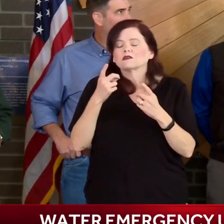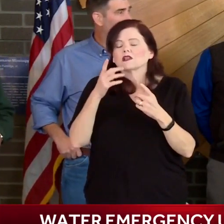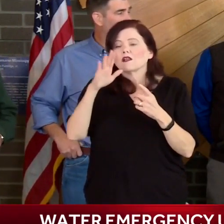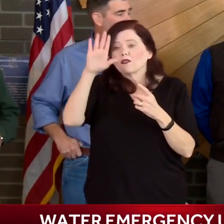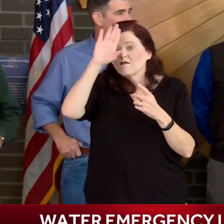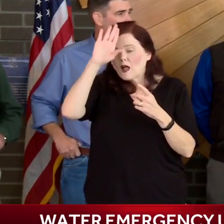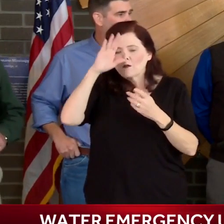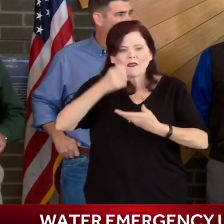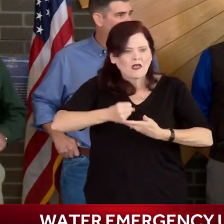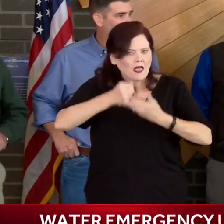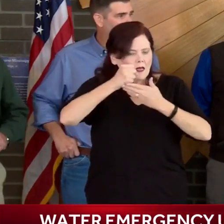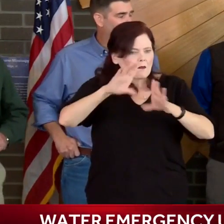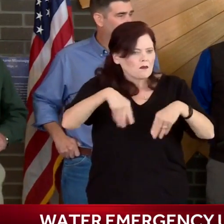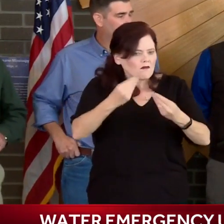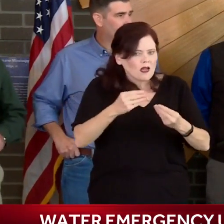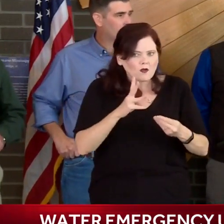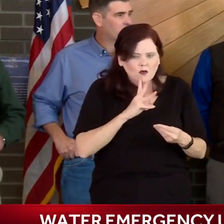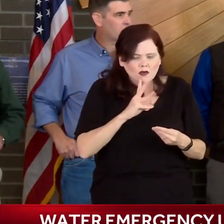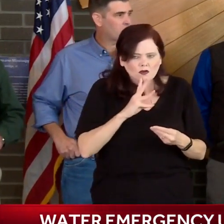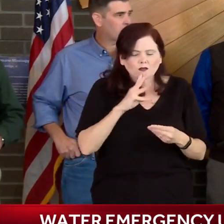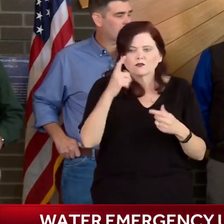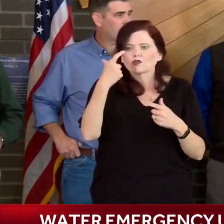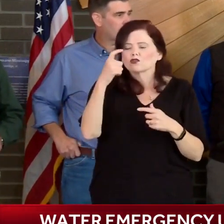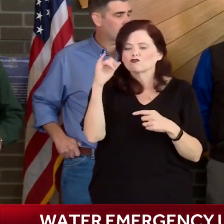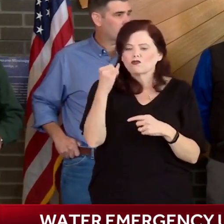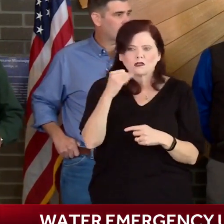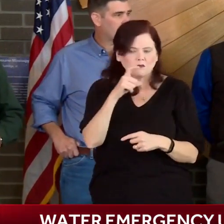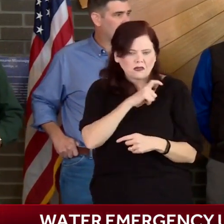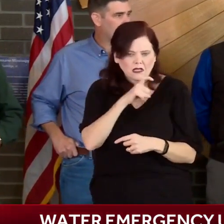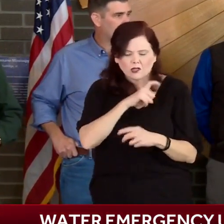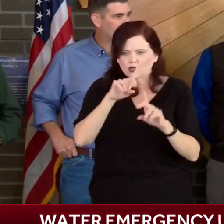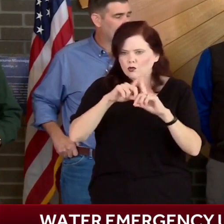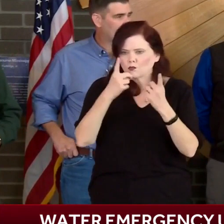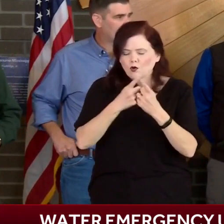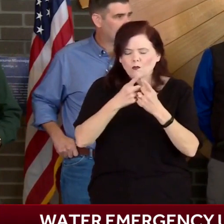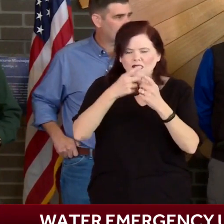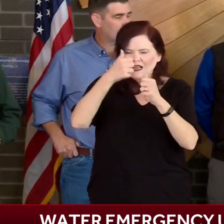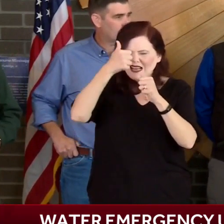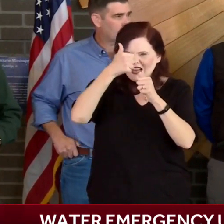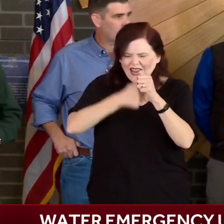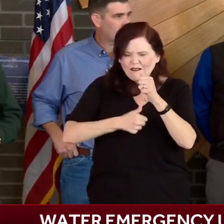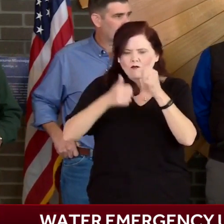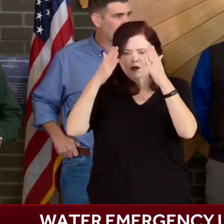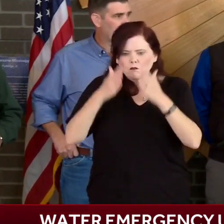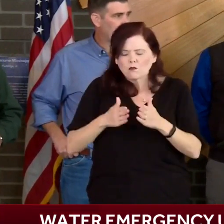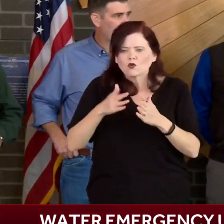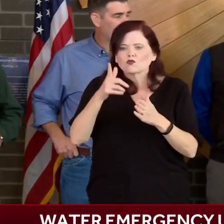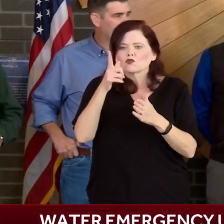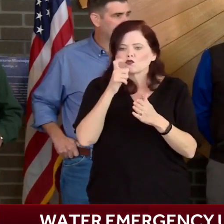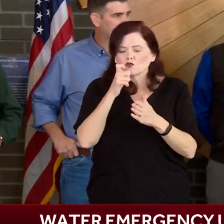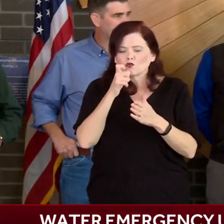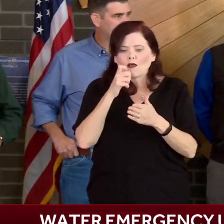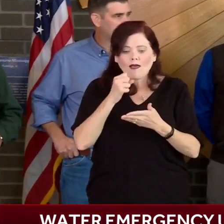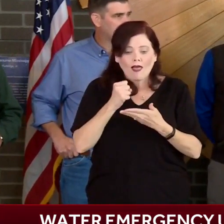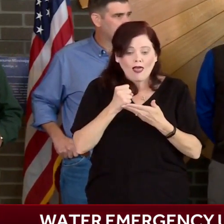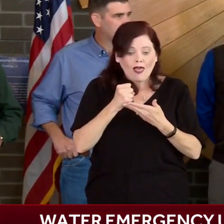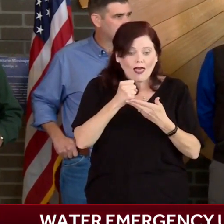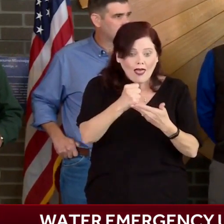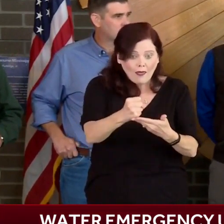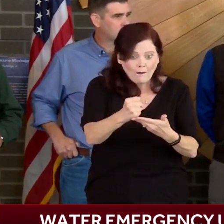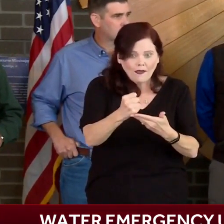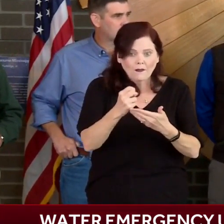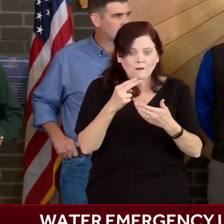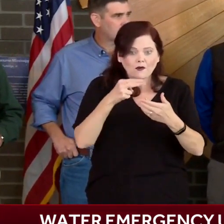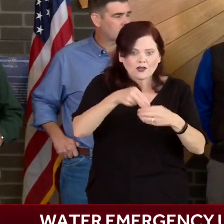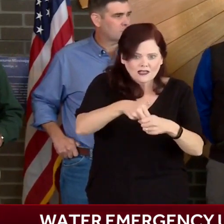to provide water, our Jackson Police Department, any and every person that has had a hand in this effort. I want to thank